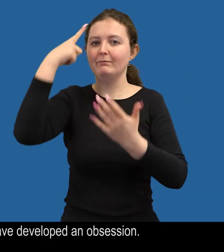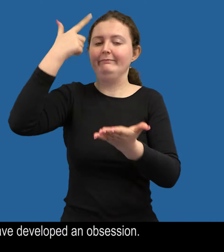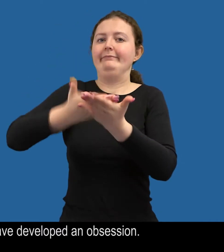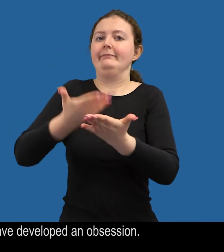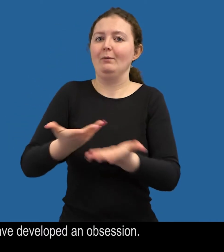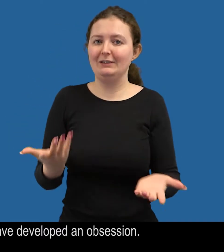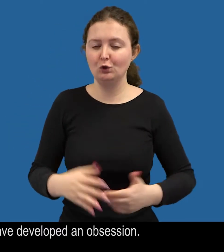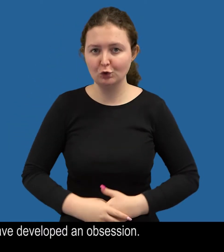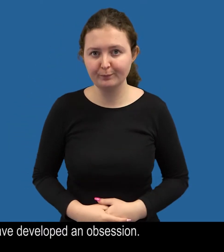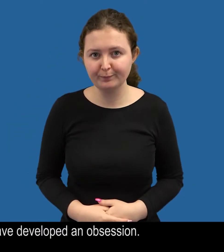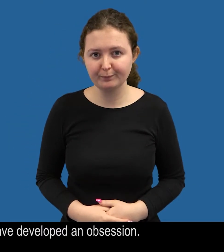you may have developed an obsession.